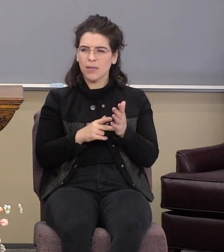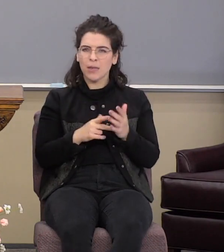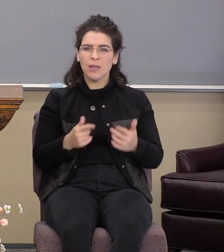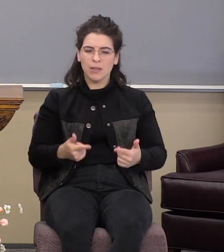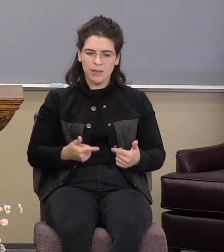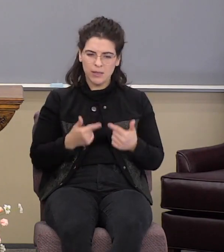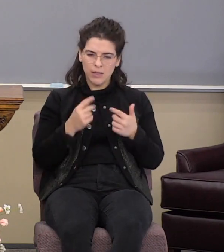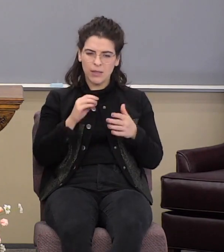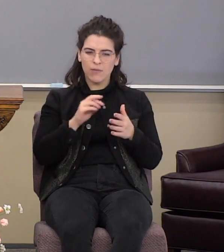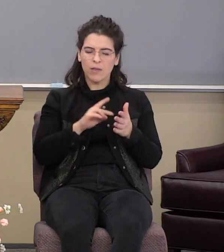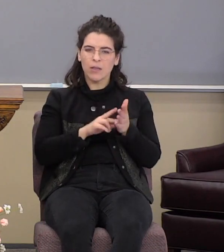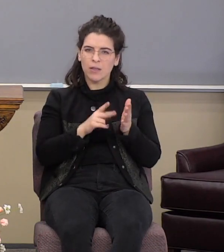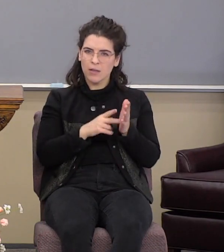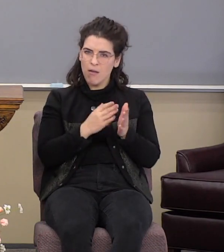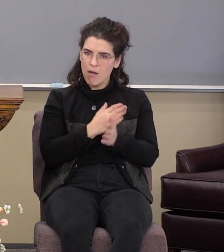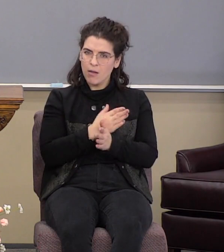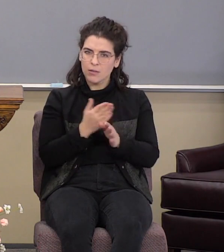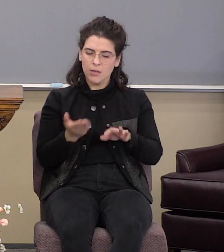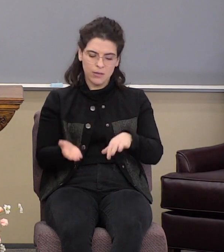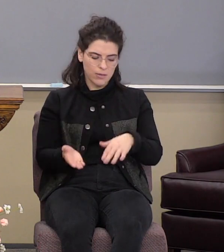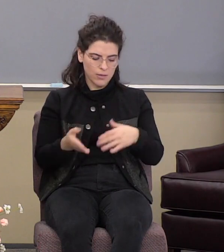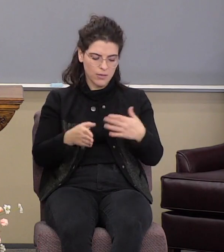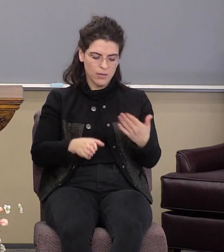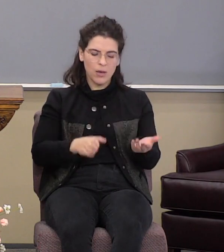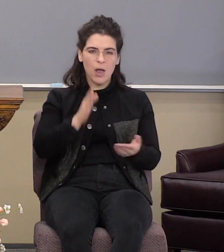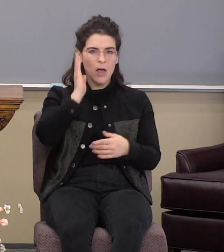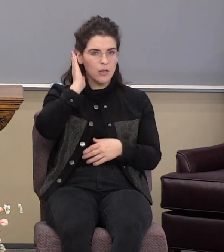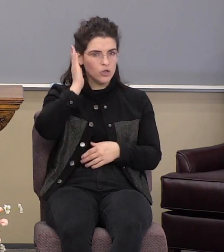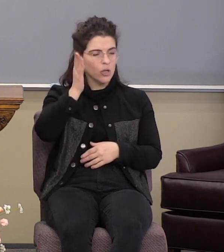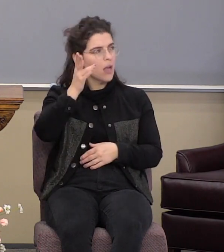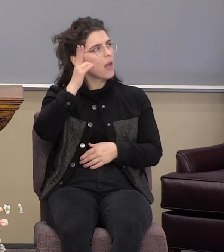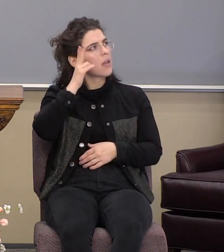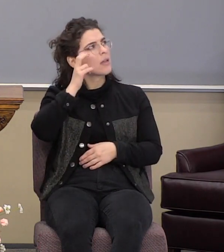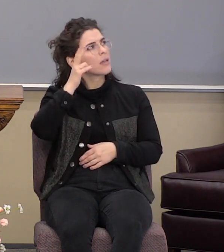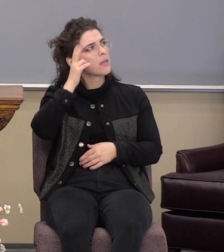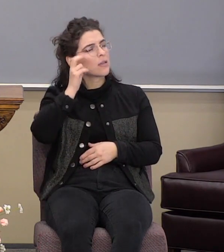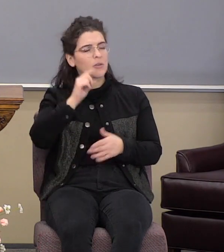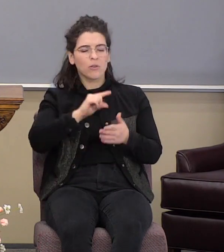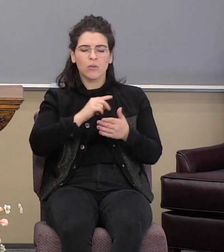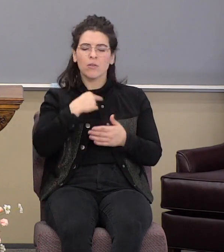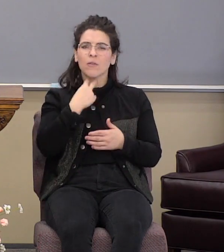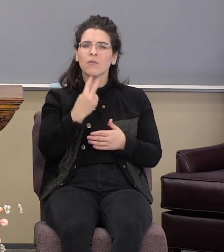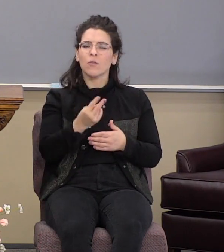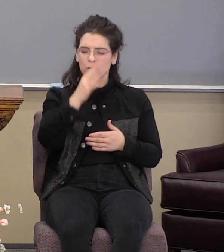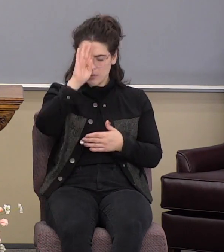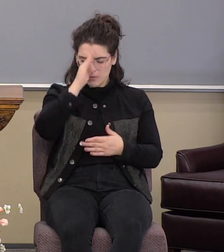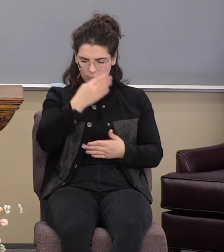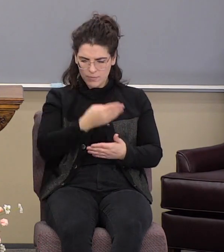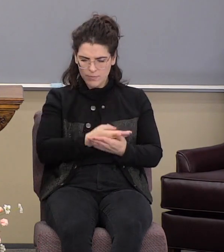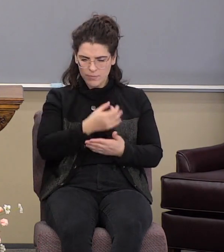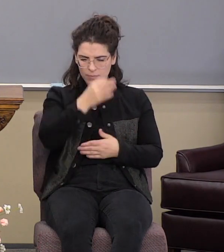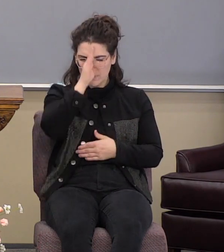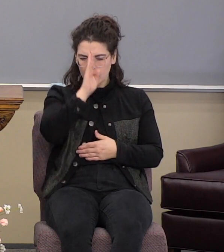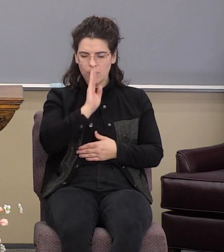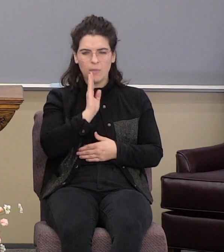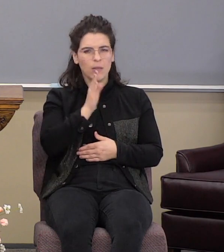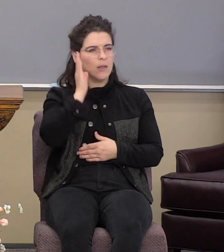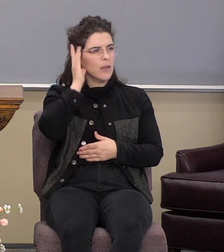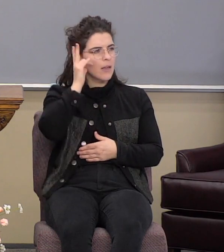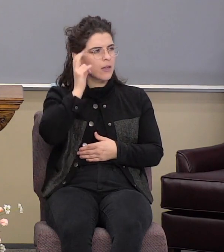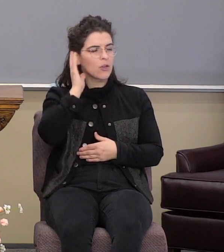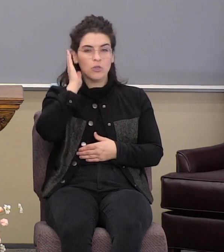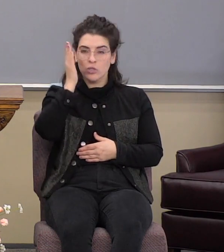the context, the dead shall hear the voice of the Son of God. And they that hear shall